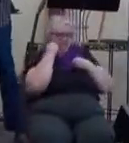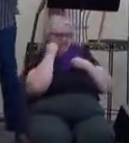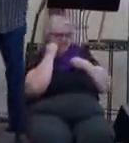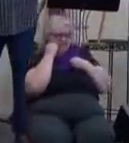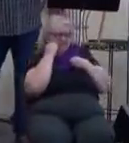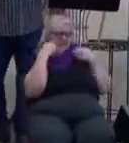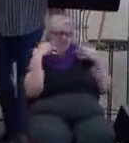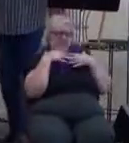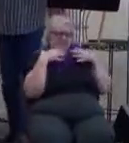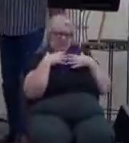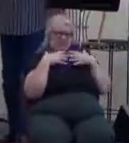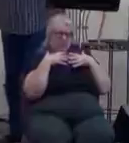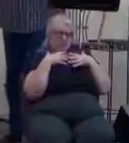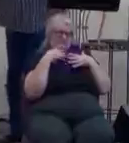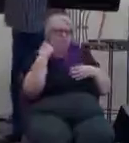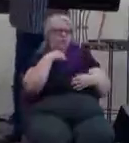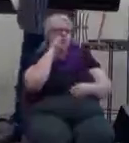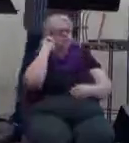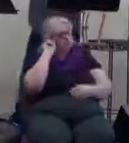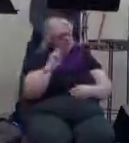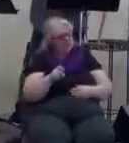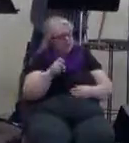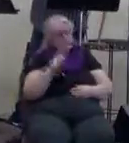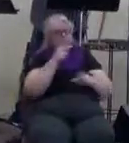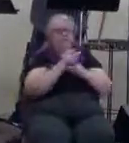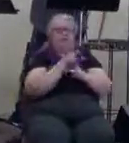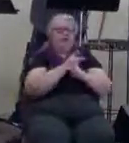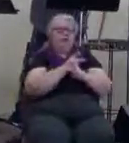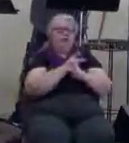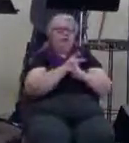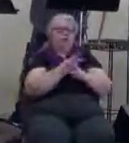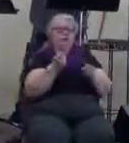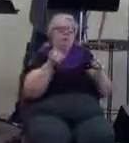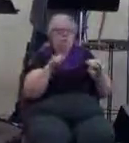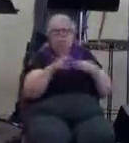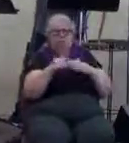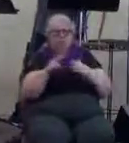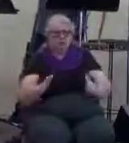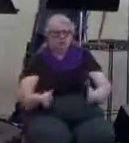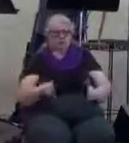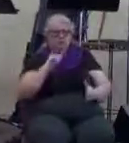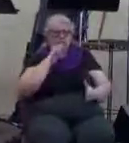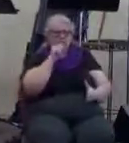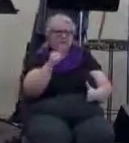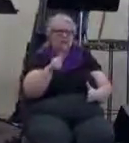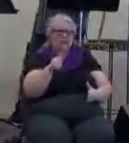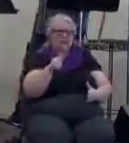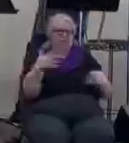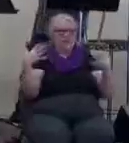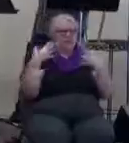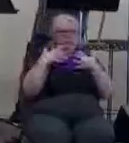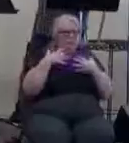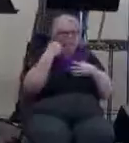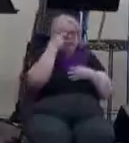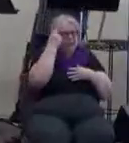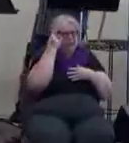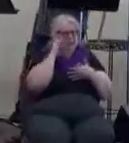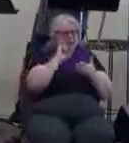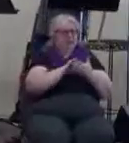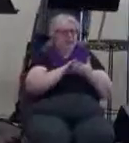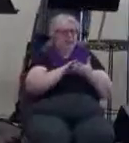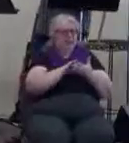careful as leaders not to bow to that mess. Conviction causes us to draw close